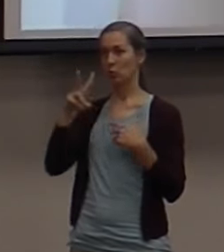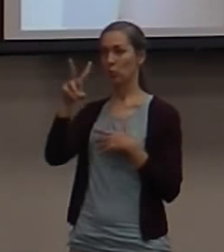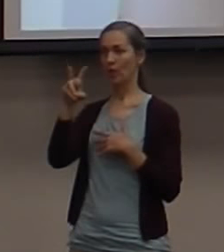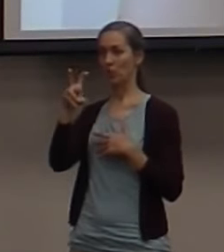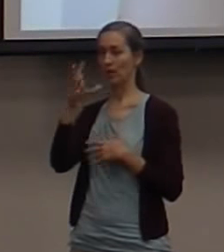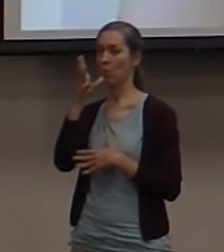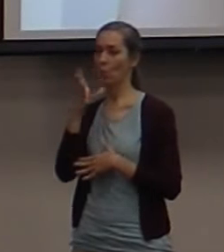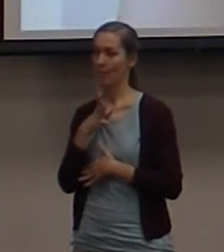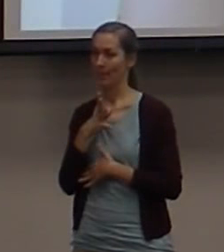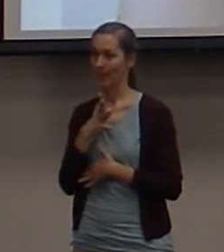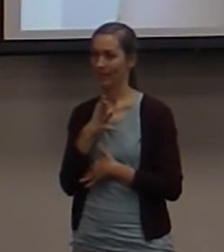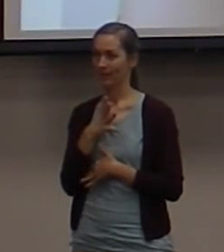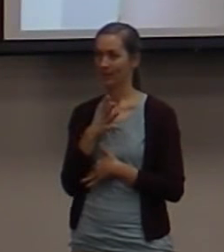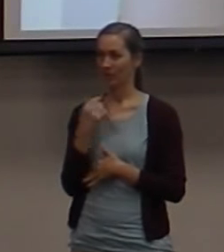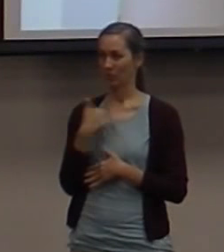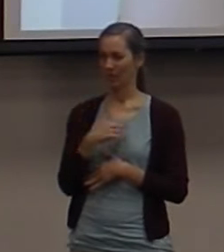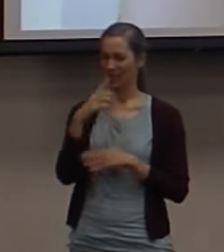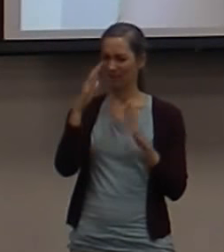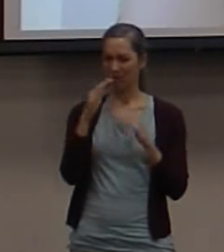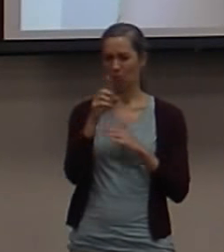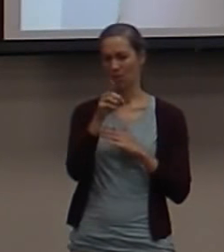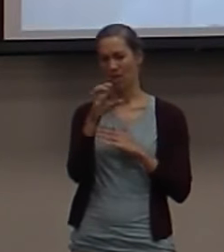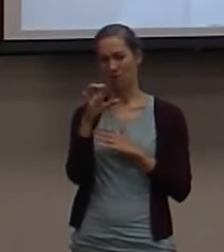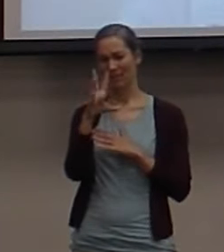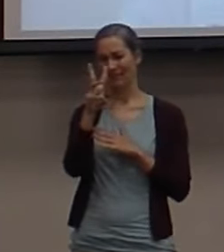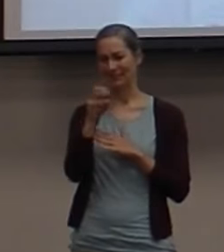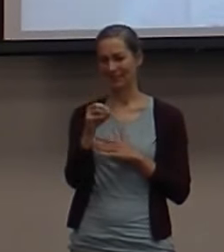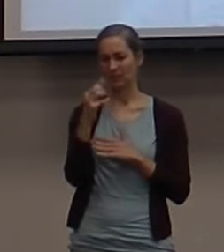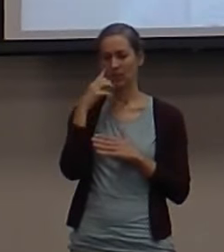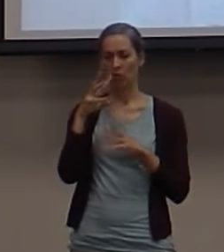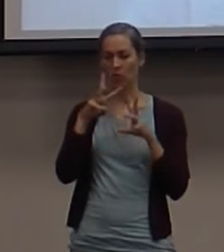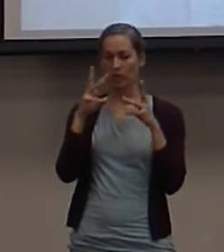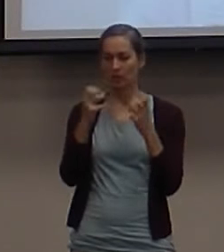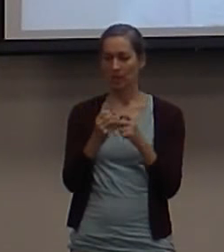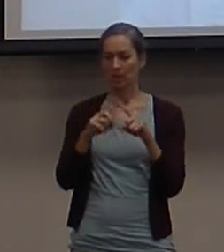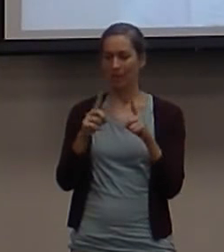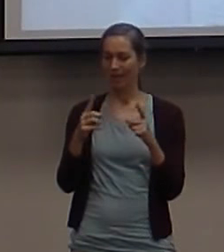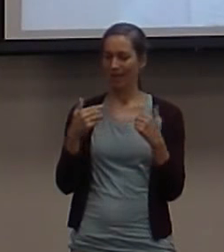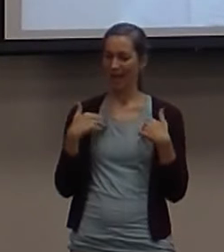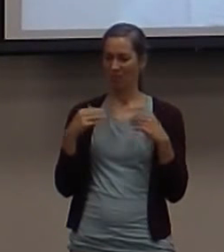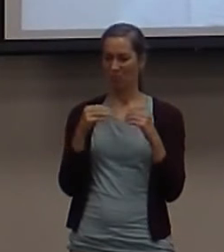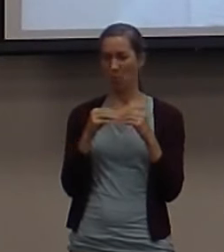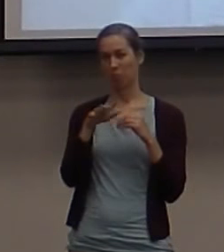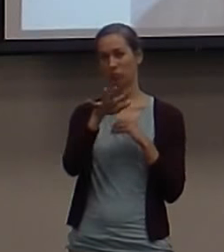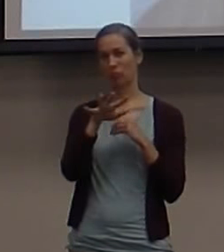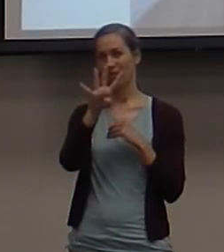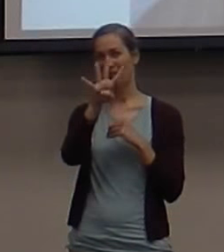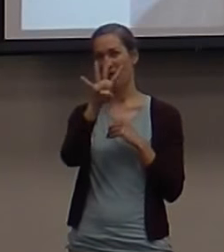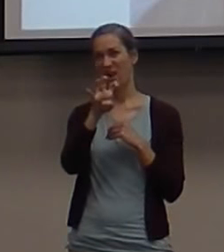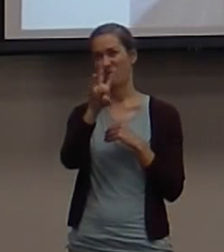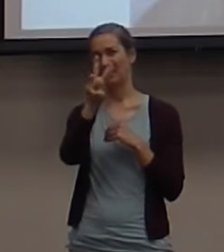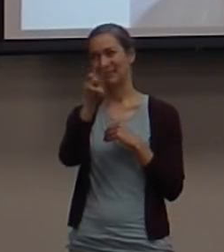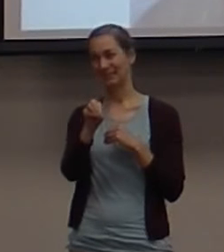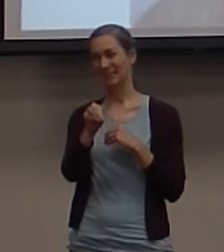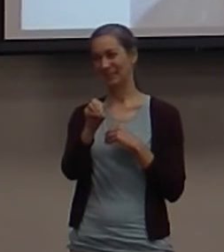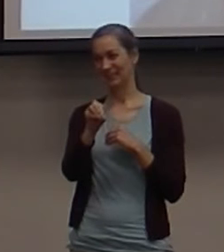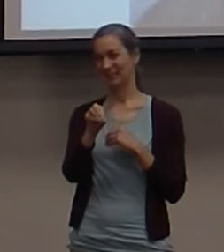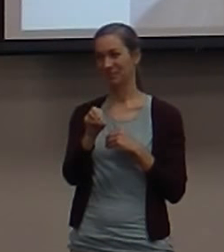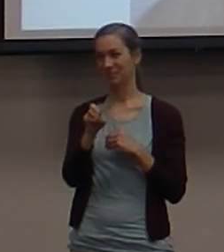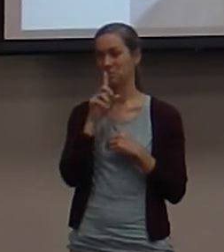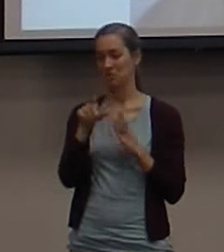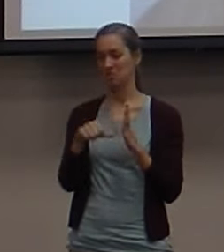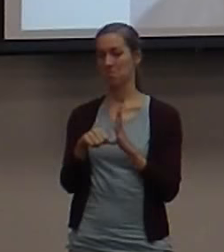expected 160 or so to come to that workshop and ended up with about 460. So it was really